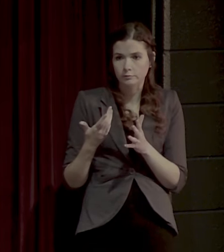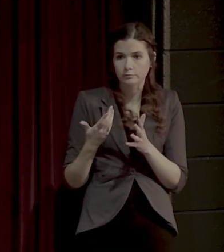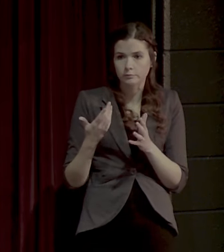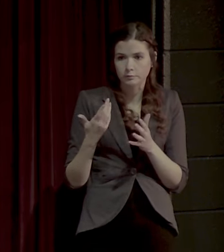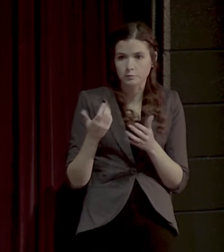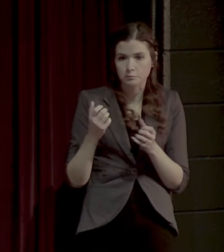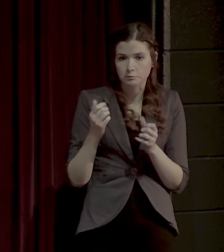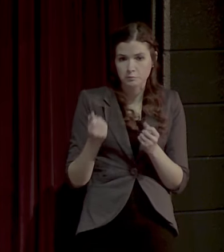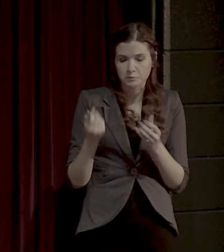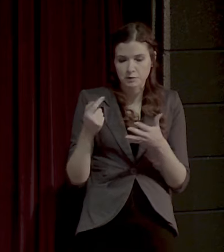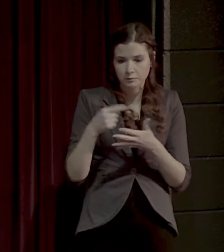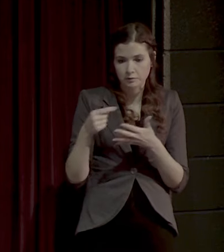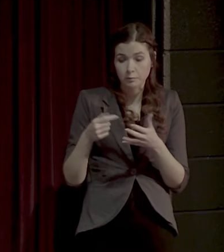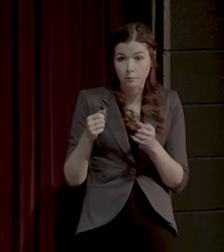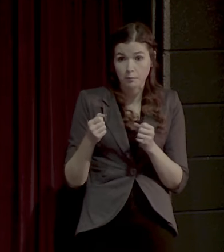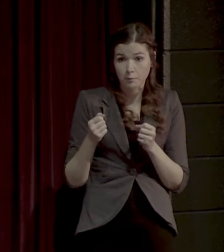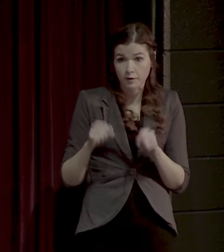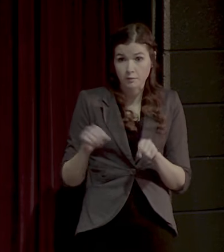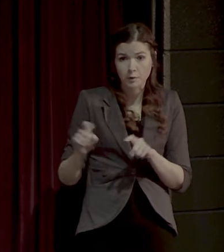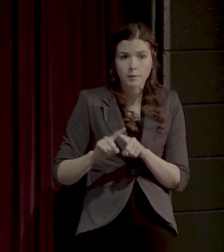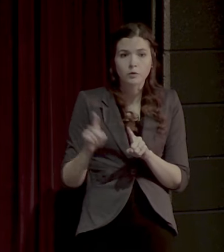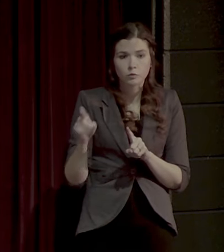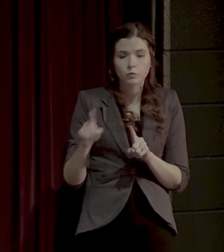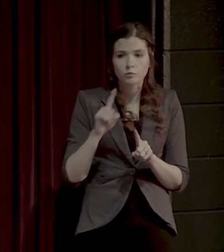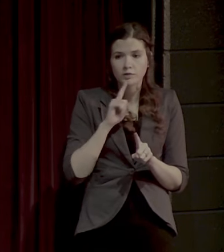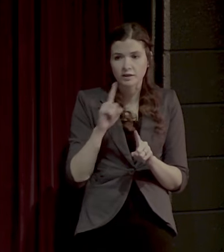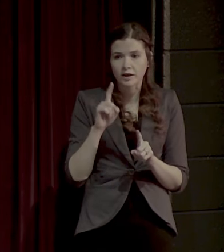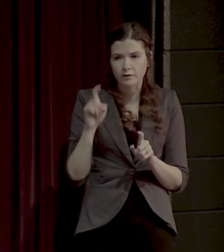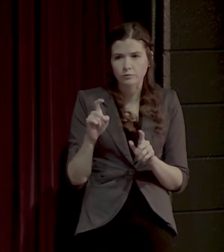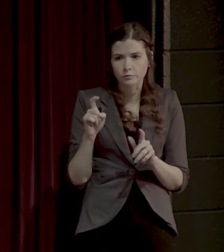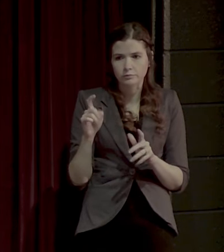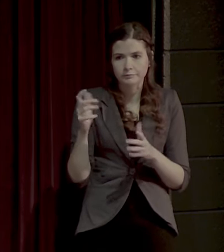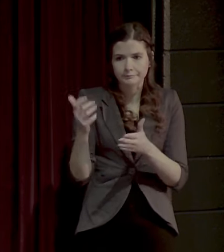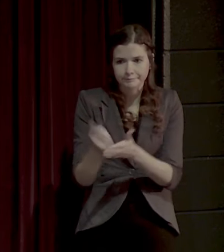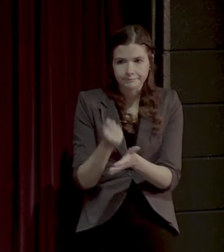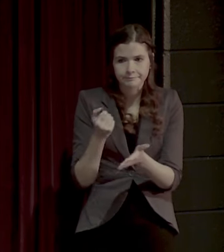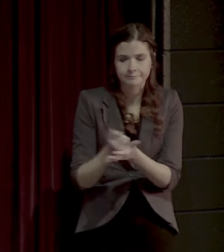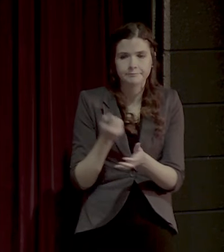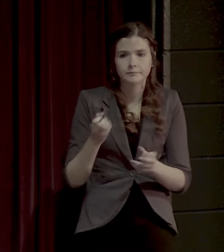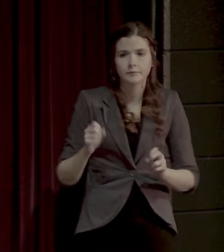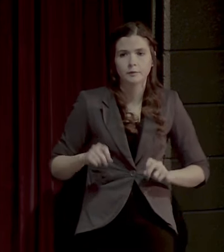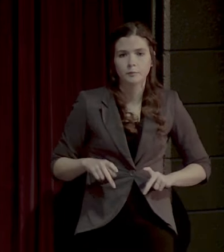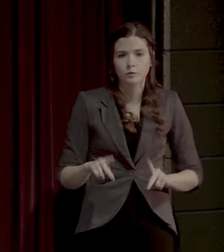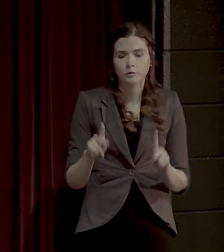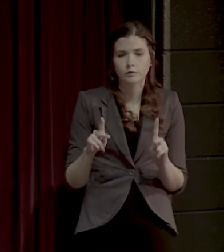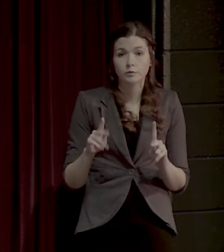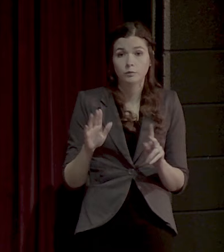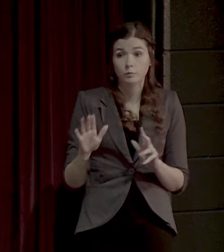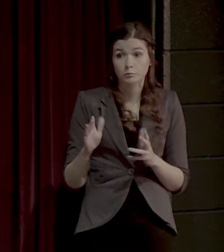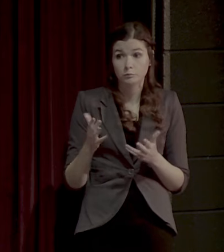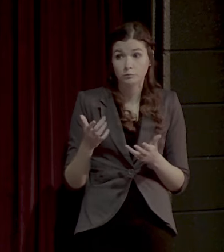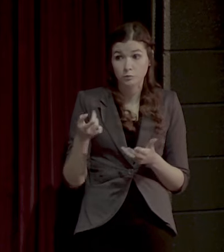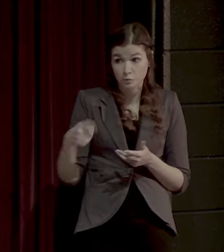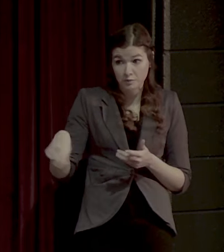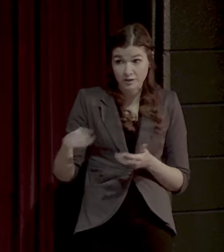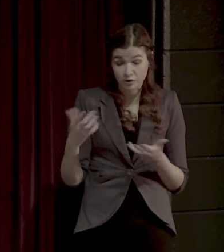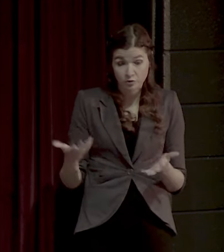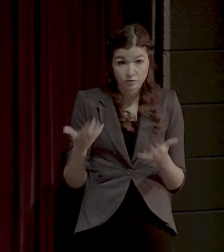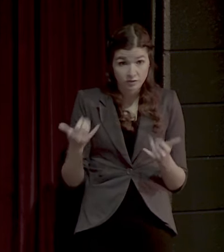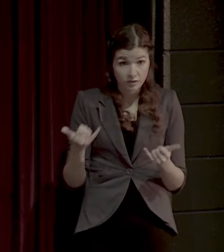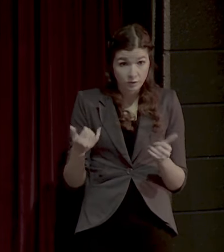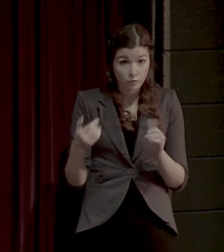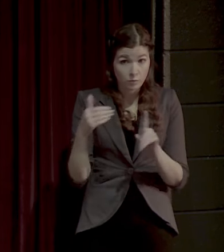possible. But it's you who has to reach out and seek these opportunities. Your presence here today